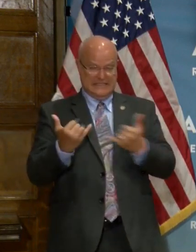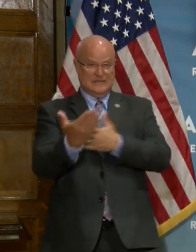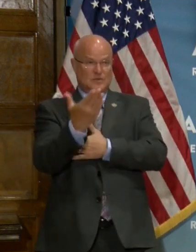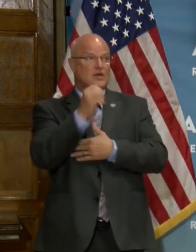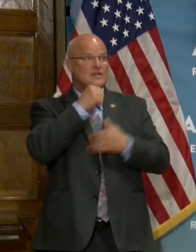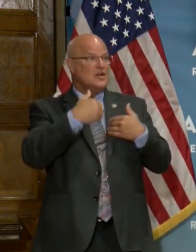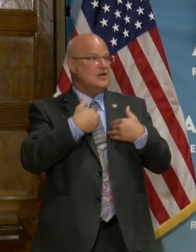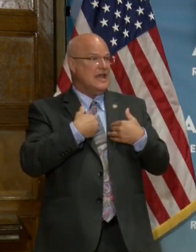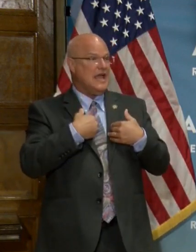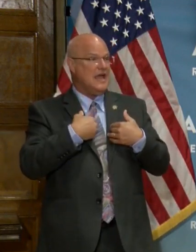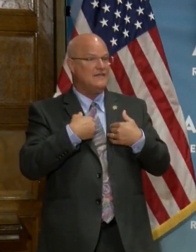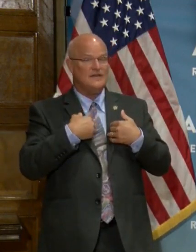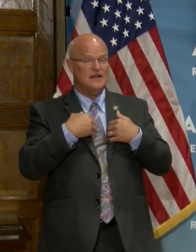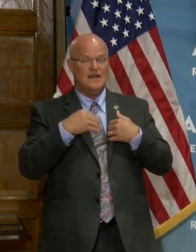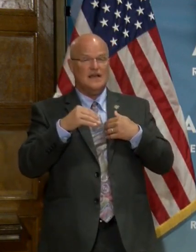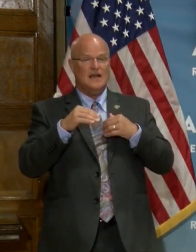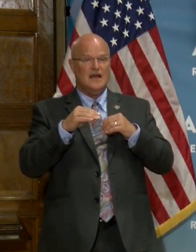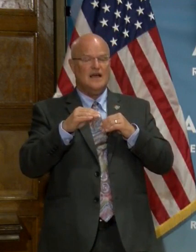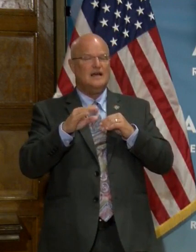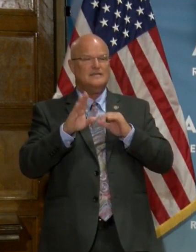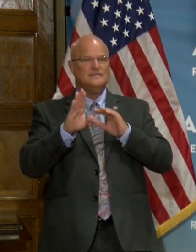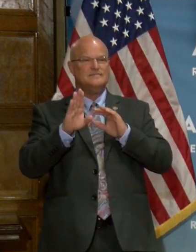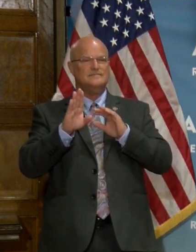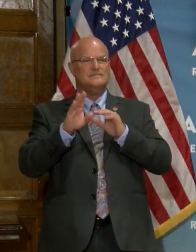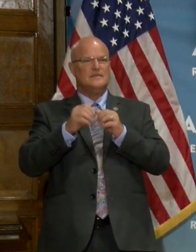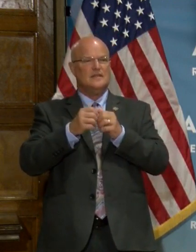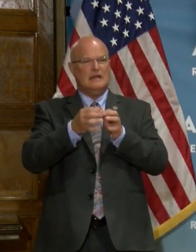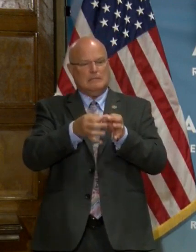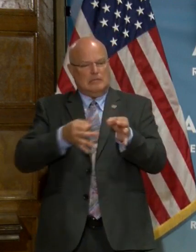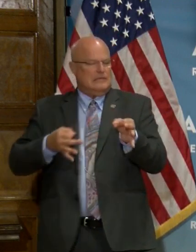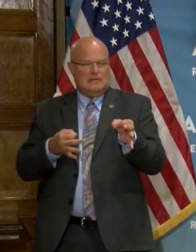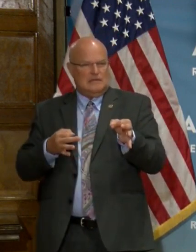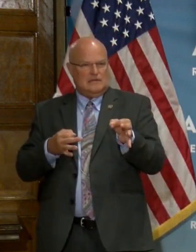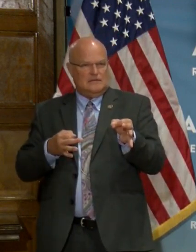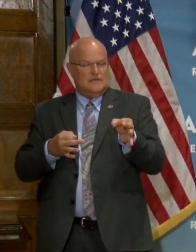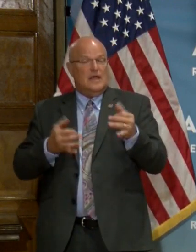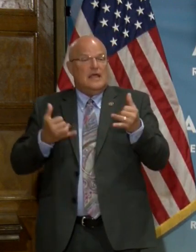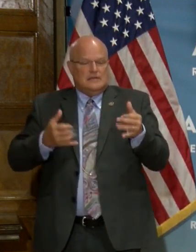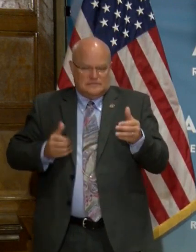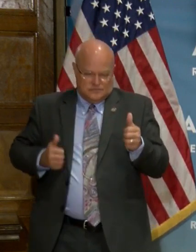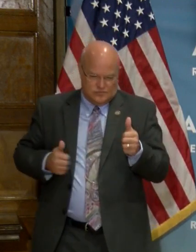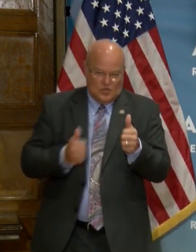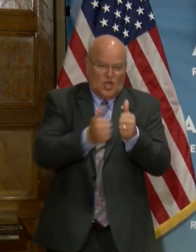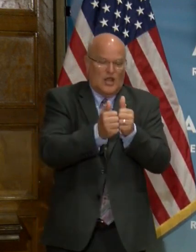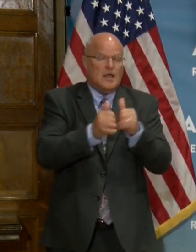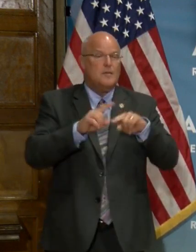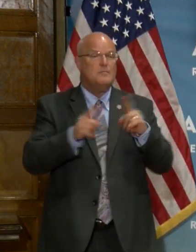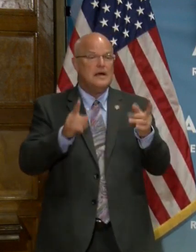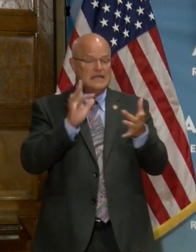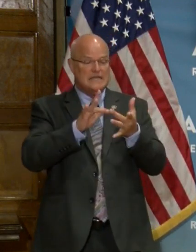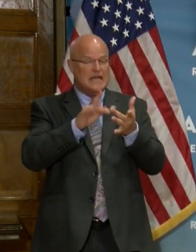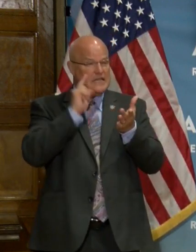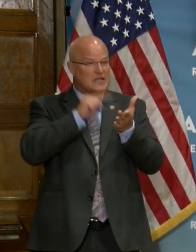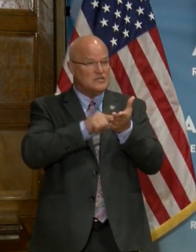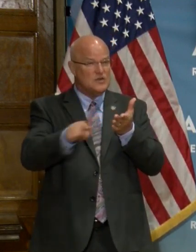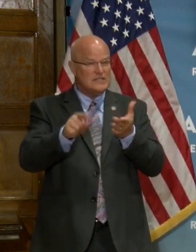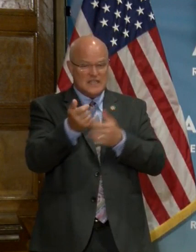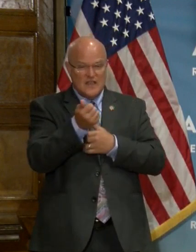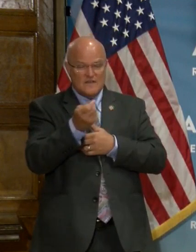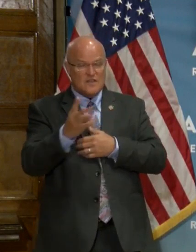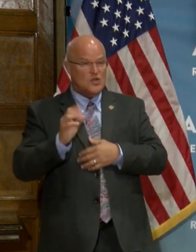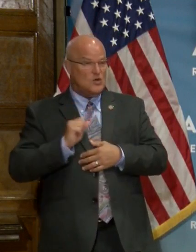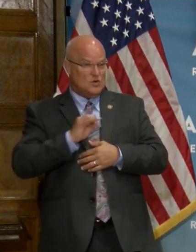do not have a backlog on contact tracing, but we're trying to do contact tracing with much